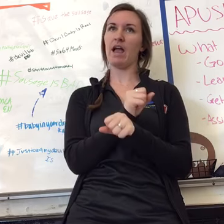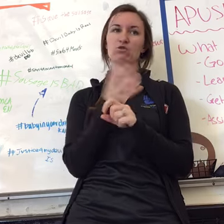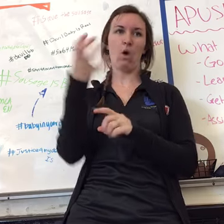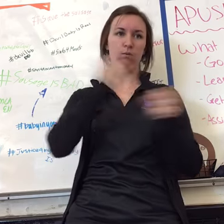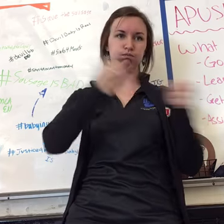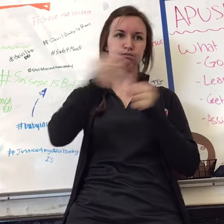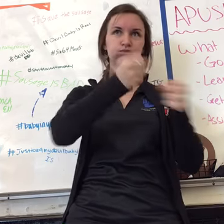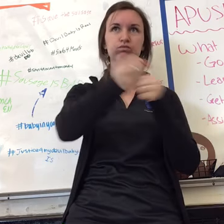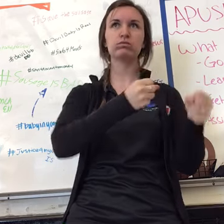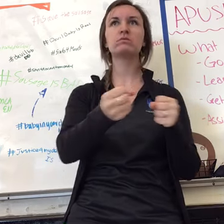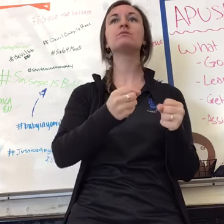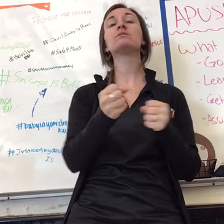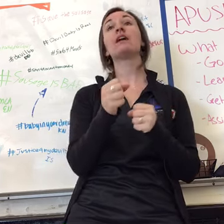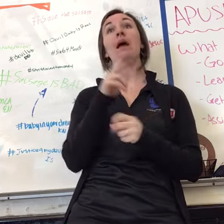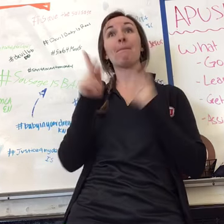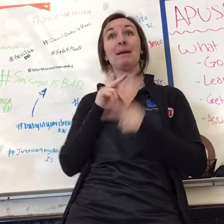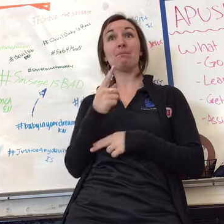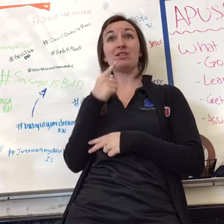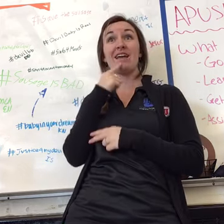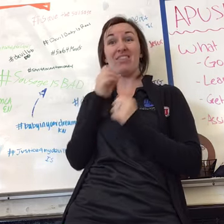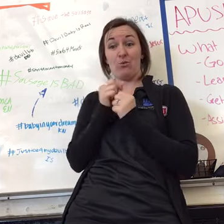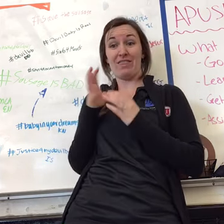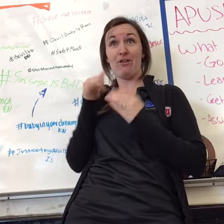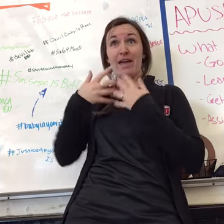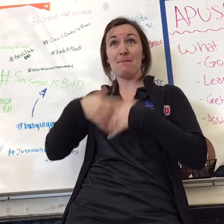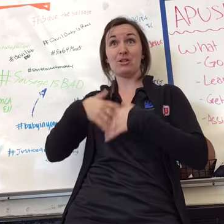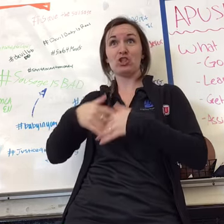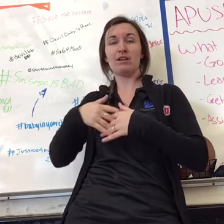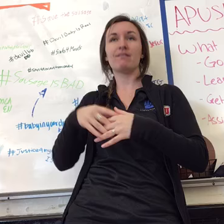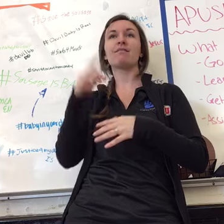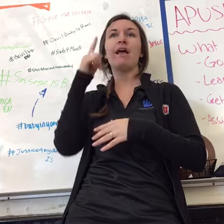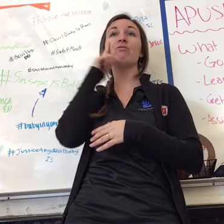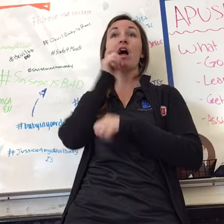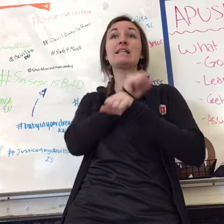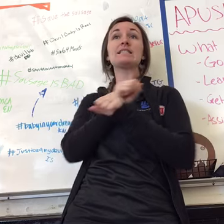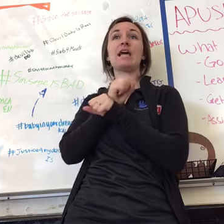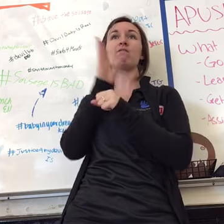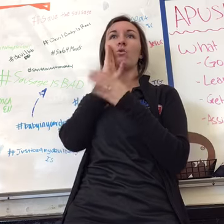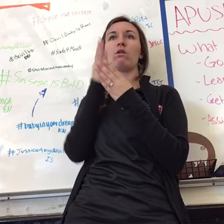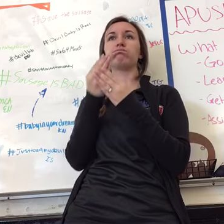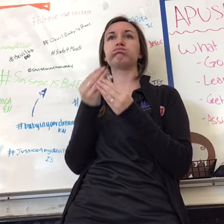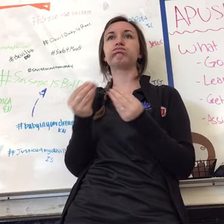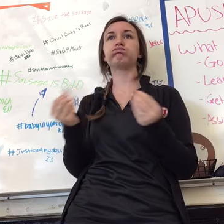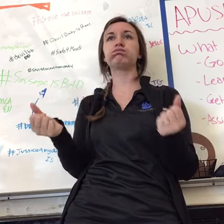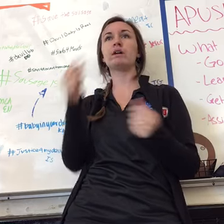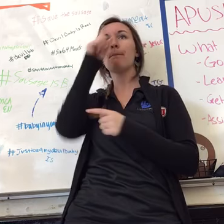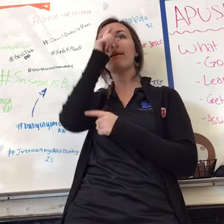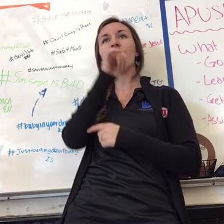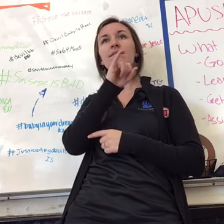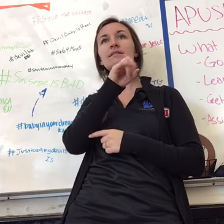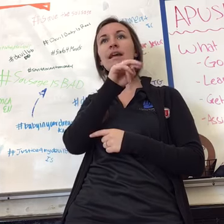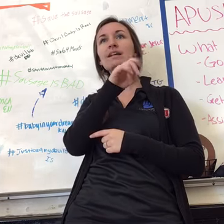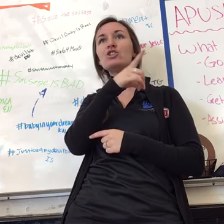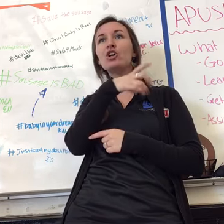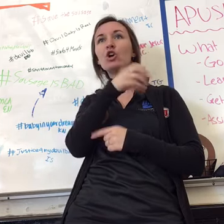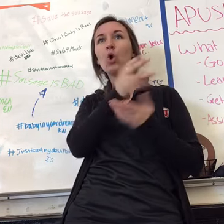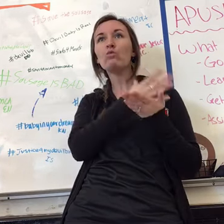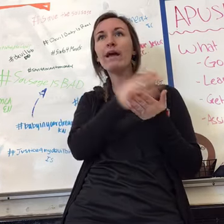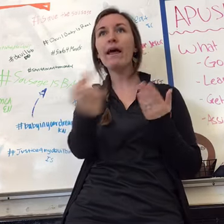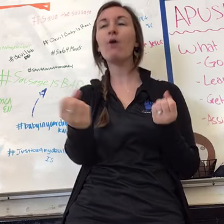gin, slavery might have completely gone out because indigo was gone at this point because we have it from India and stuff like that.